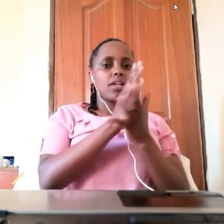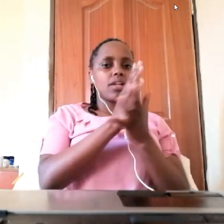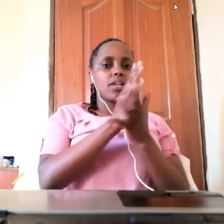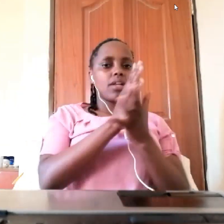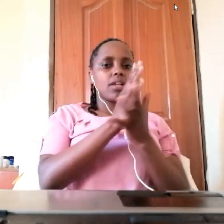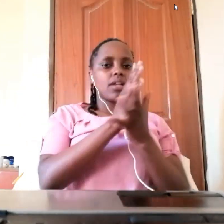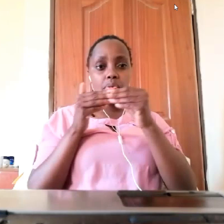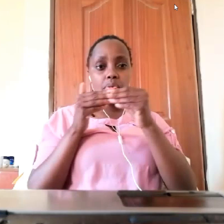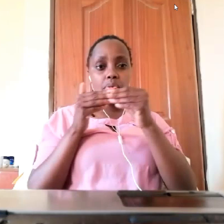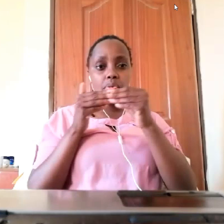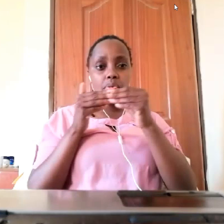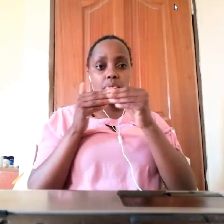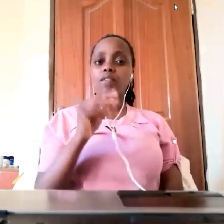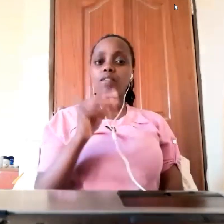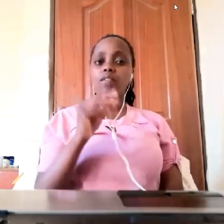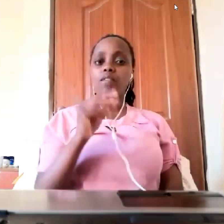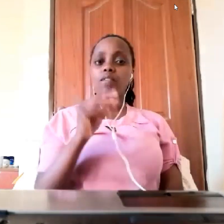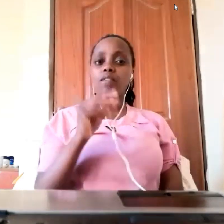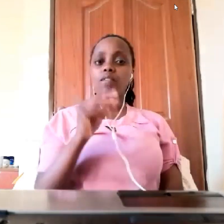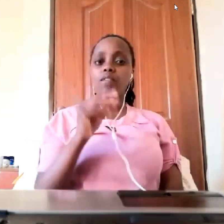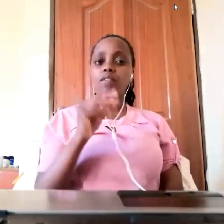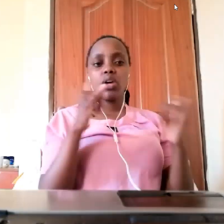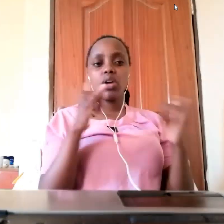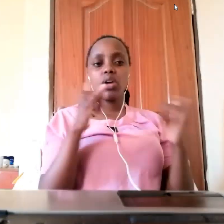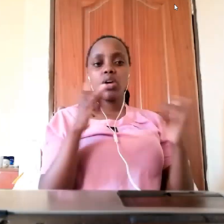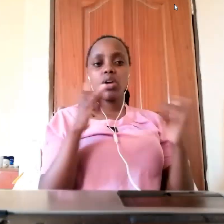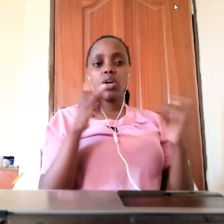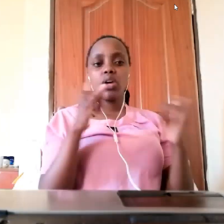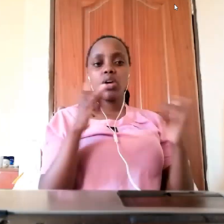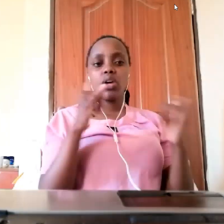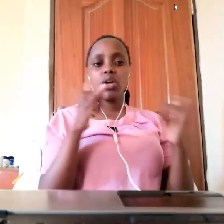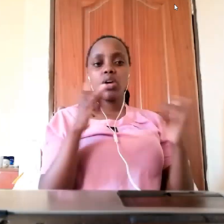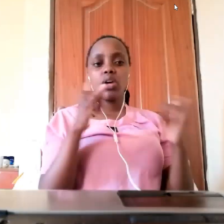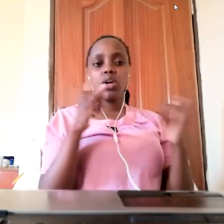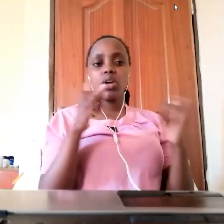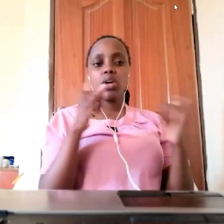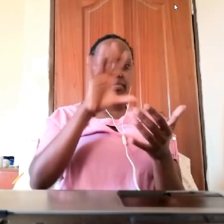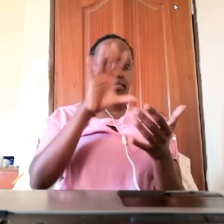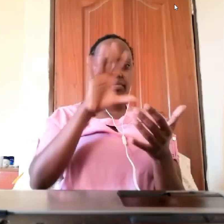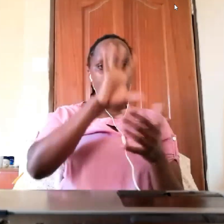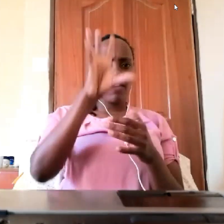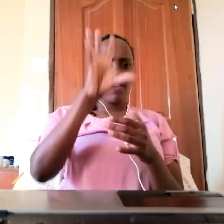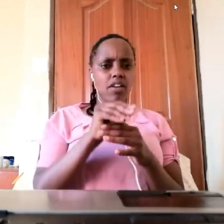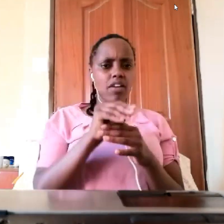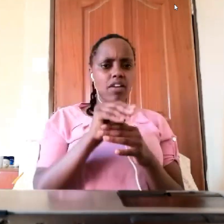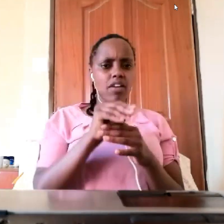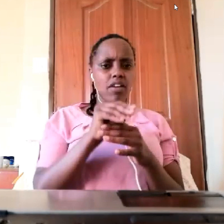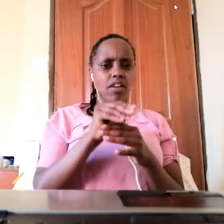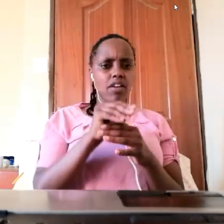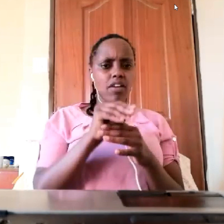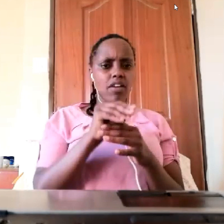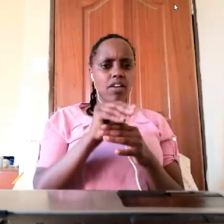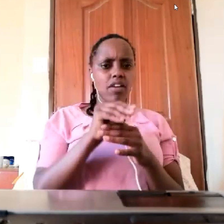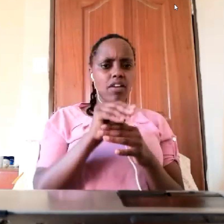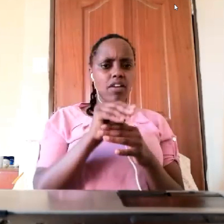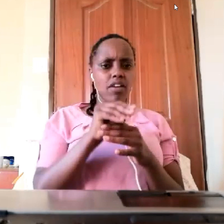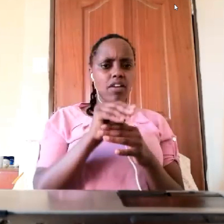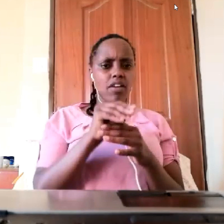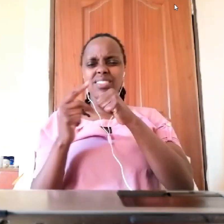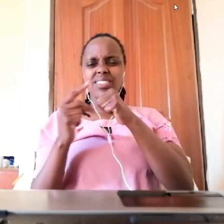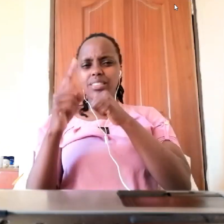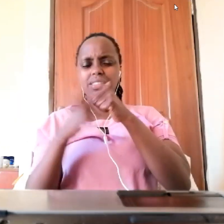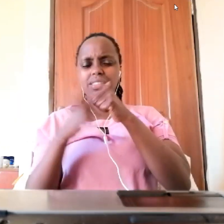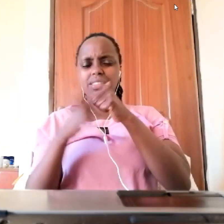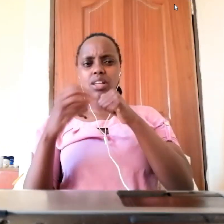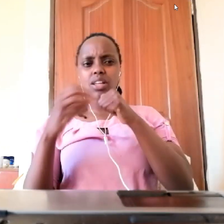rule of law that the African Union is trying to build within the continent, including through the Agenda 2060 and everything. So